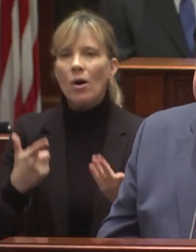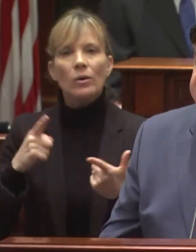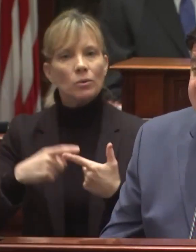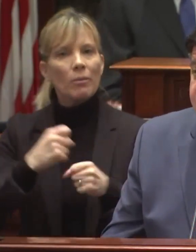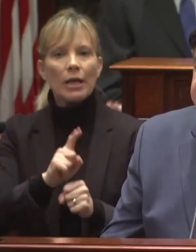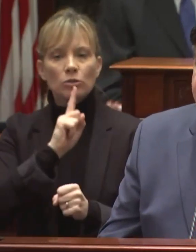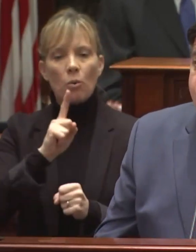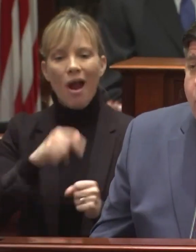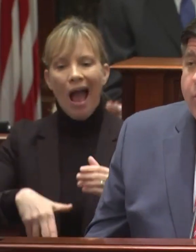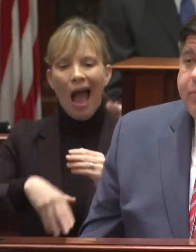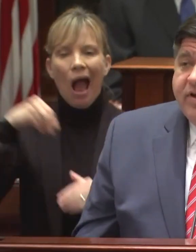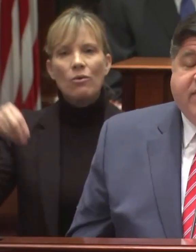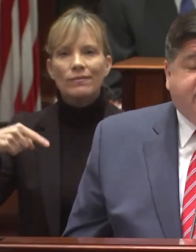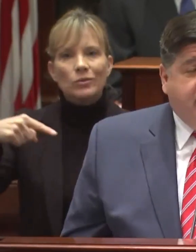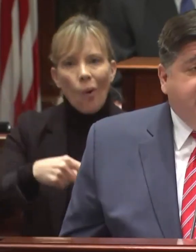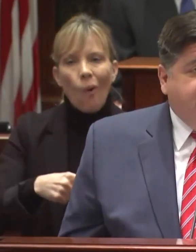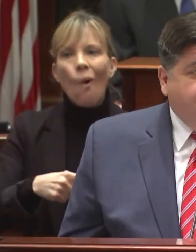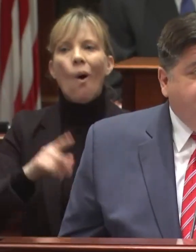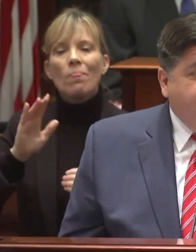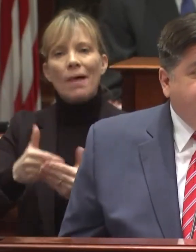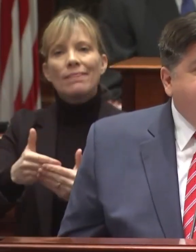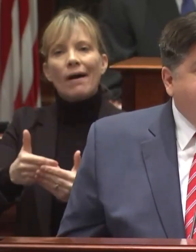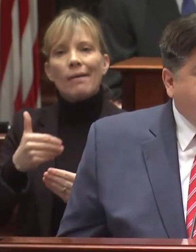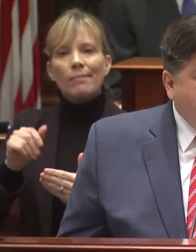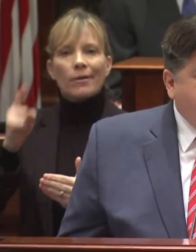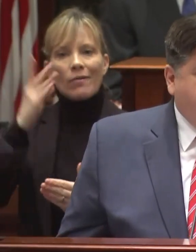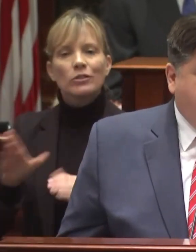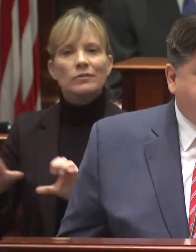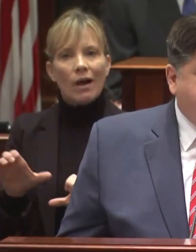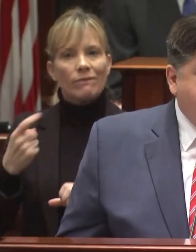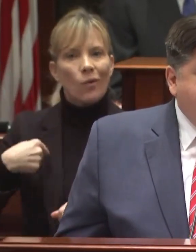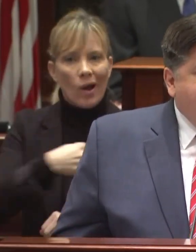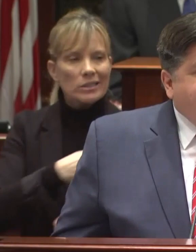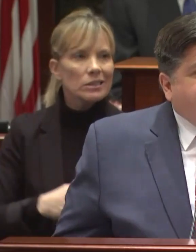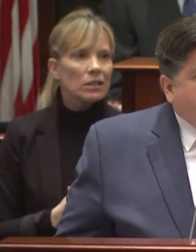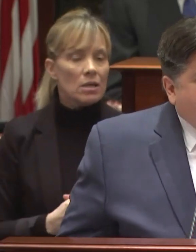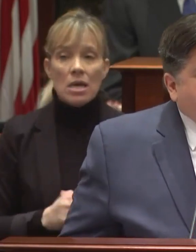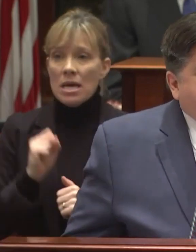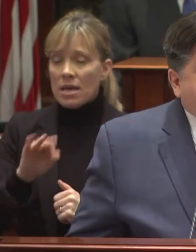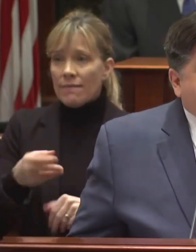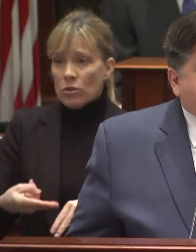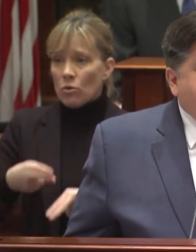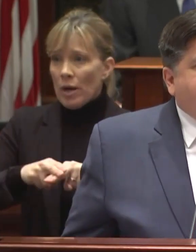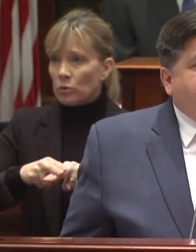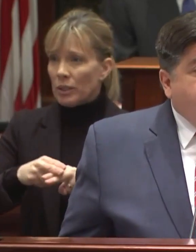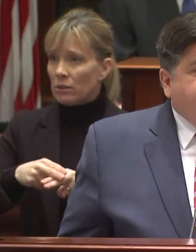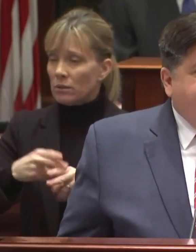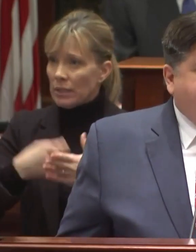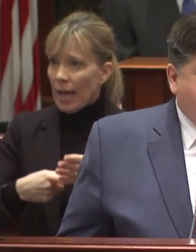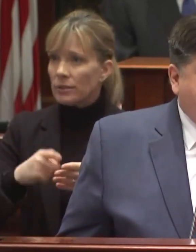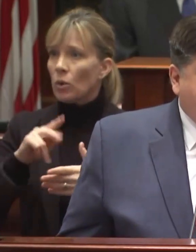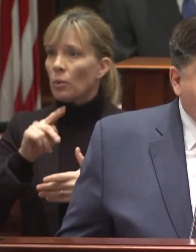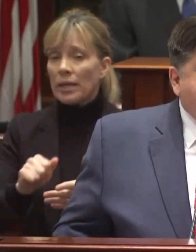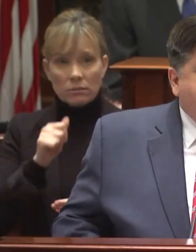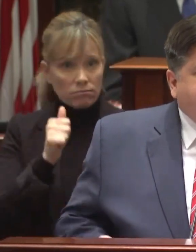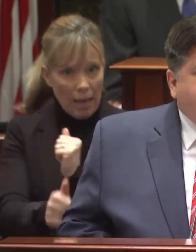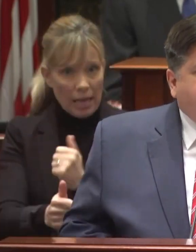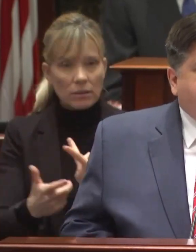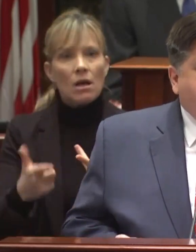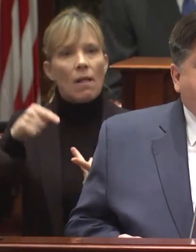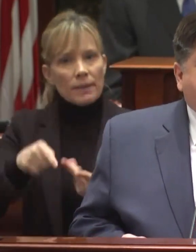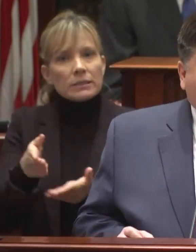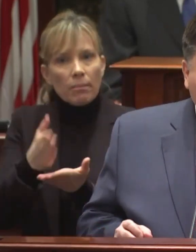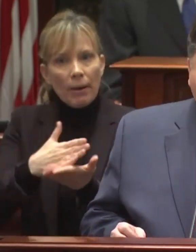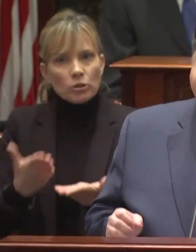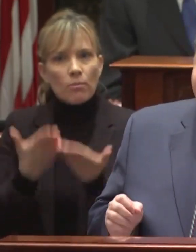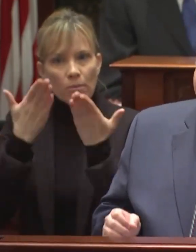get ourselves out of the hole previous administrations have dug for us. And if the graduated tax rates do take effect, this